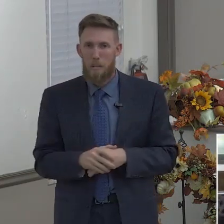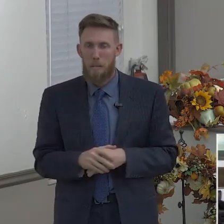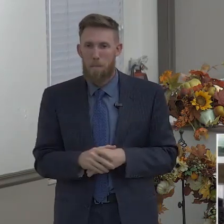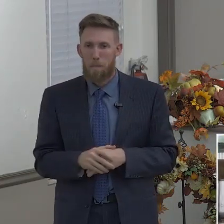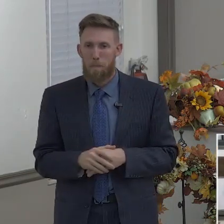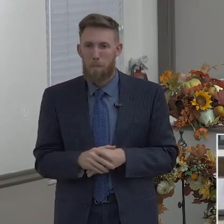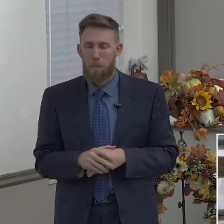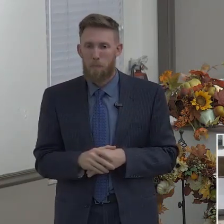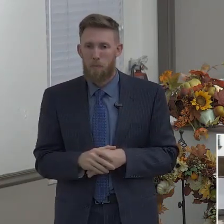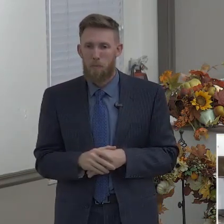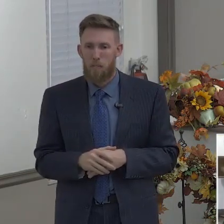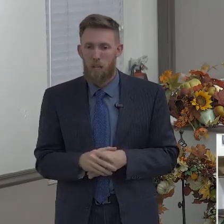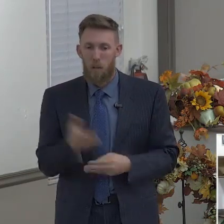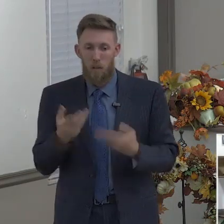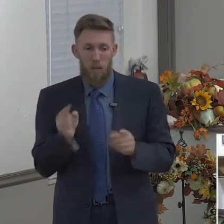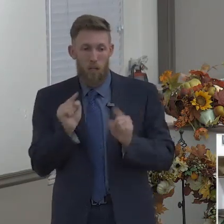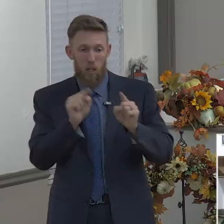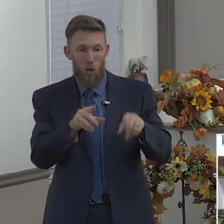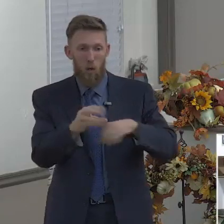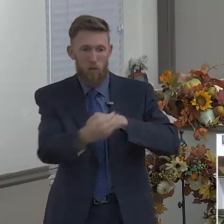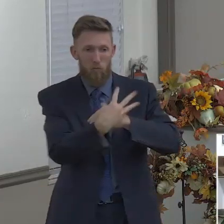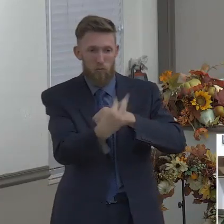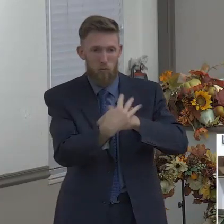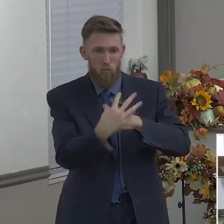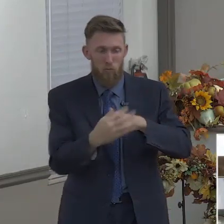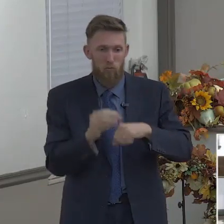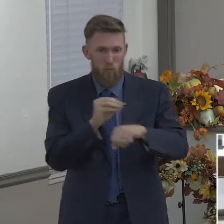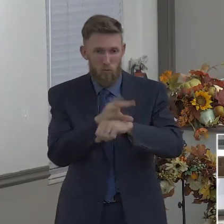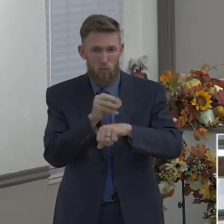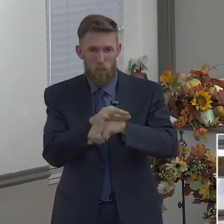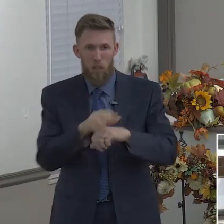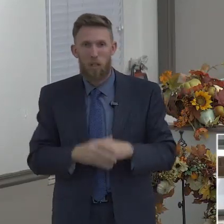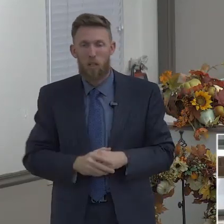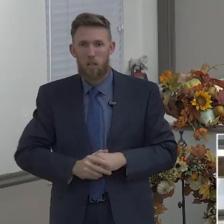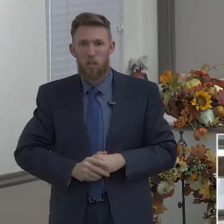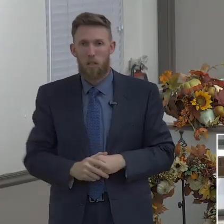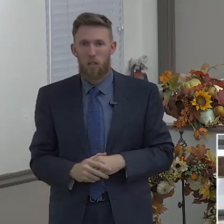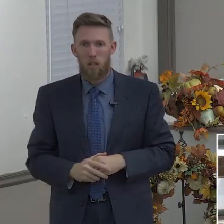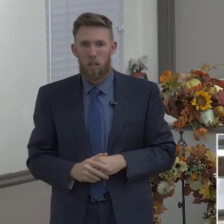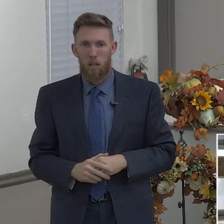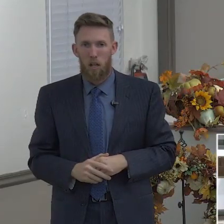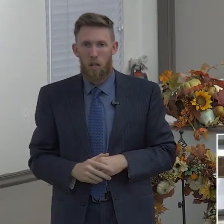And then they go and do the opposite of what the preacher just told them they should do. I mean, they asked, so we told them.